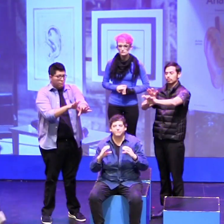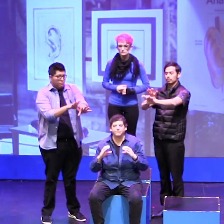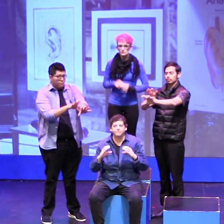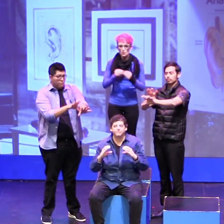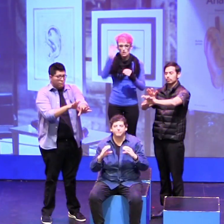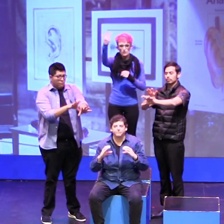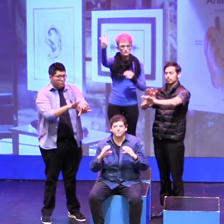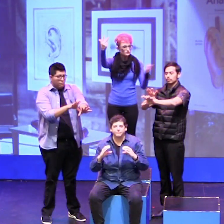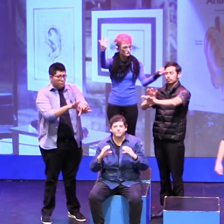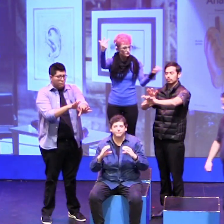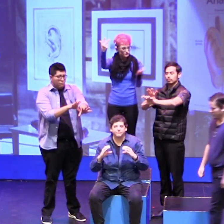Number 3.